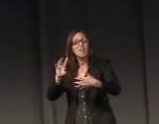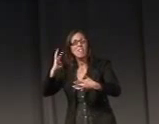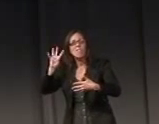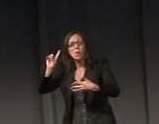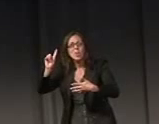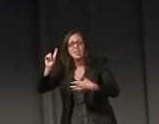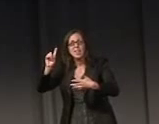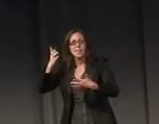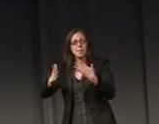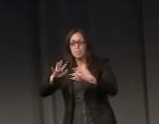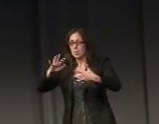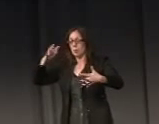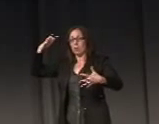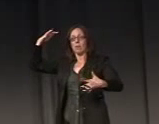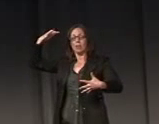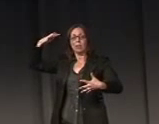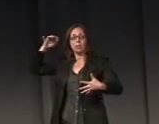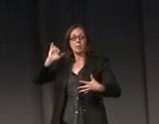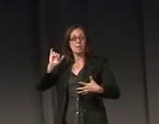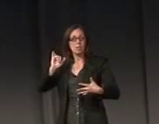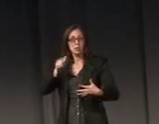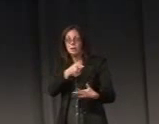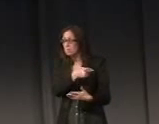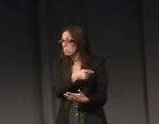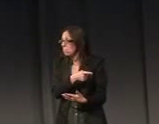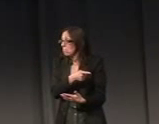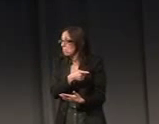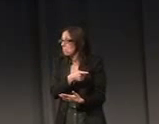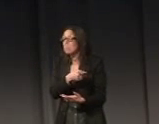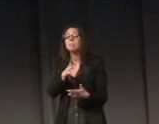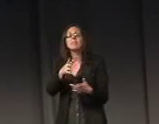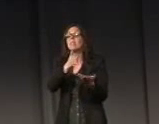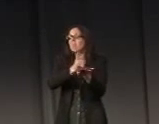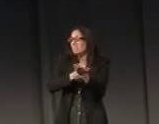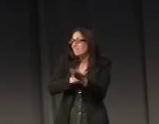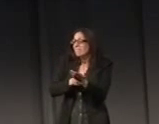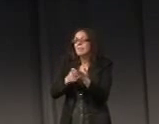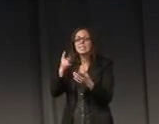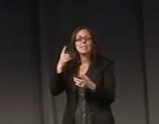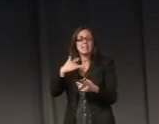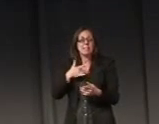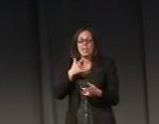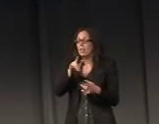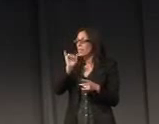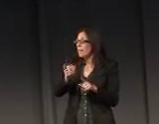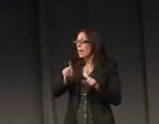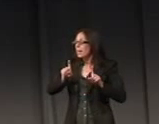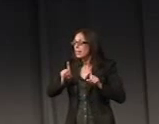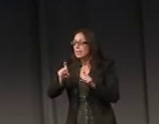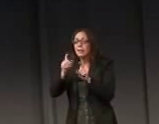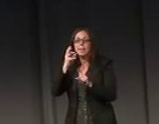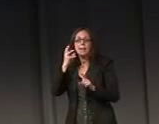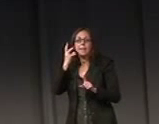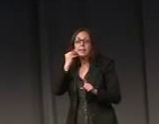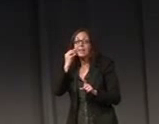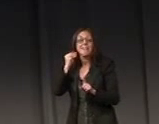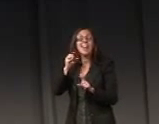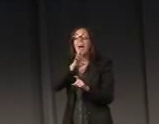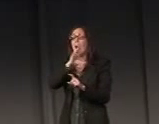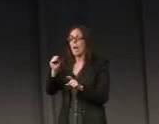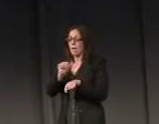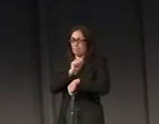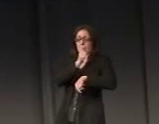Adamantly and conventionalist, Poincaré sought to dispense with both the experimentalist and an a priori conception of